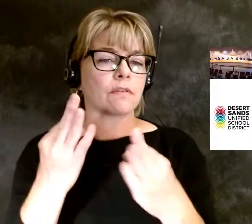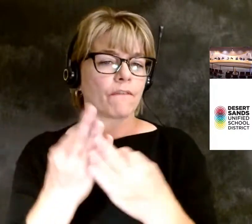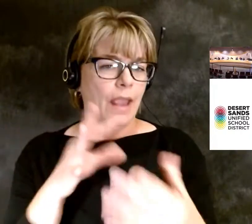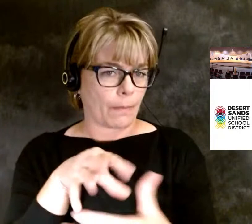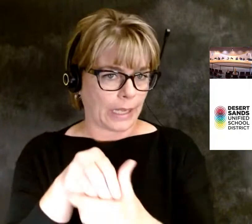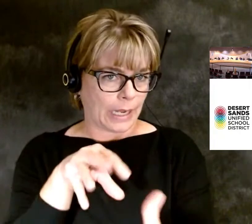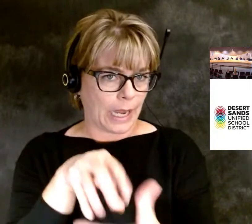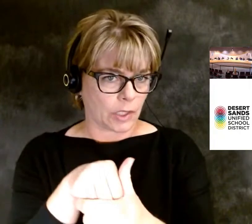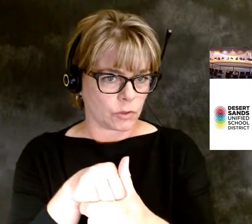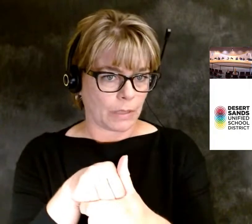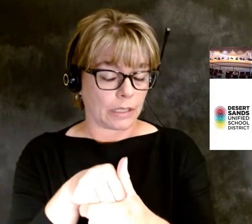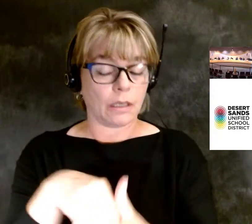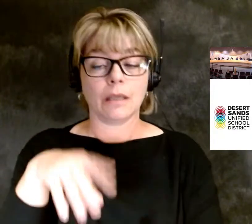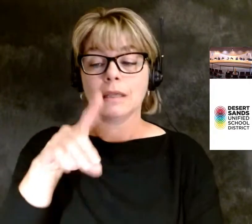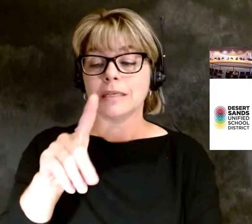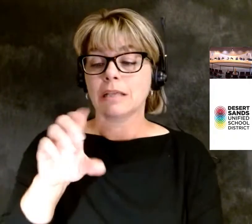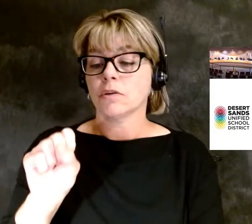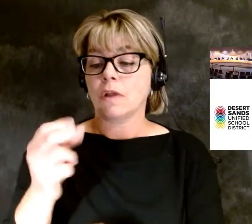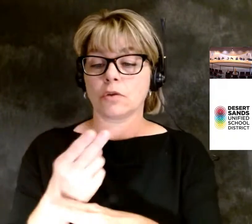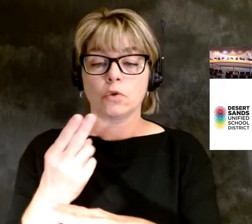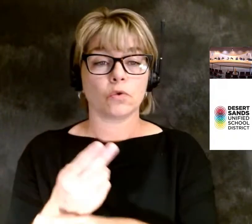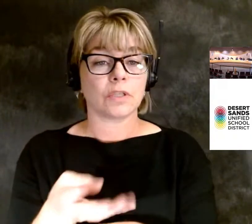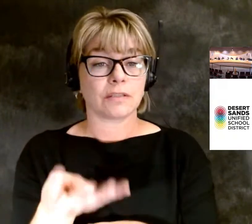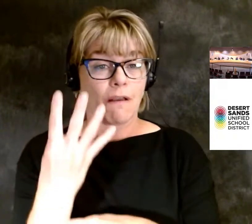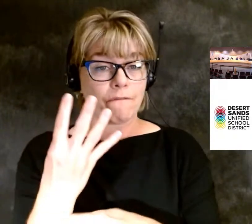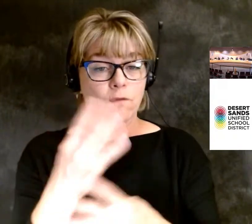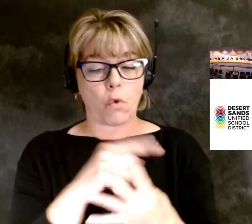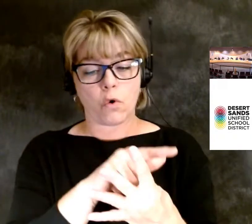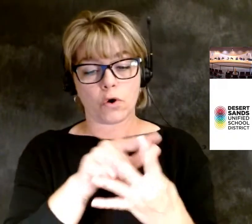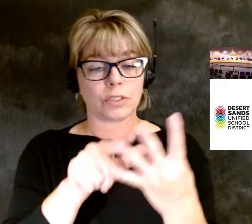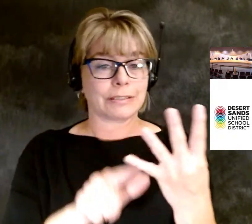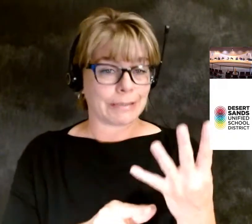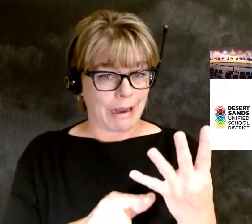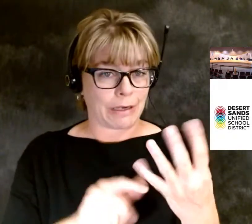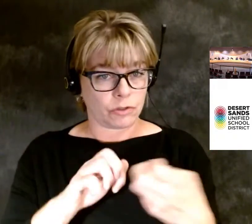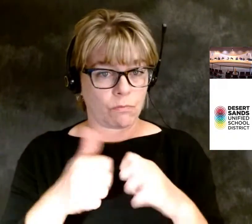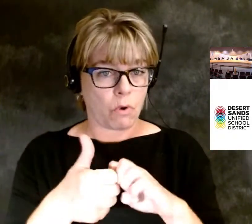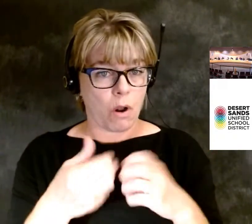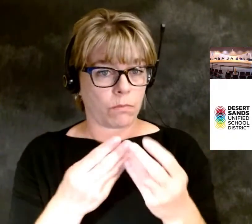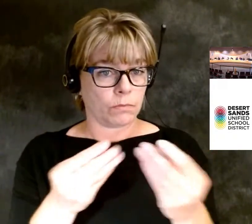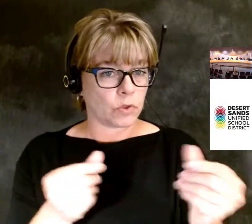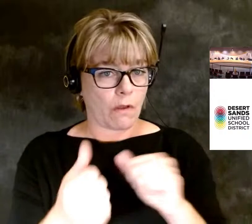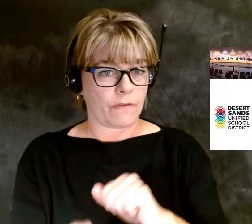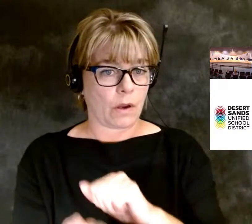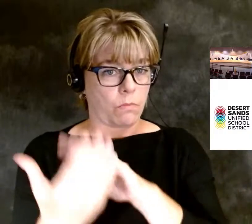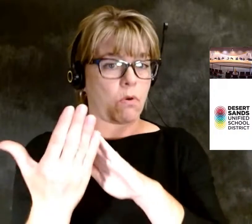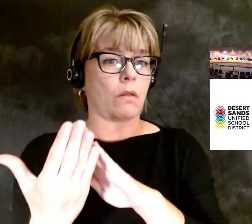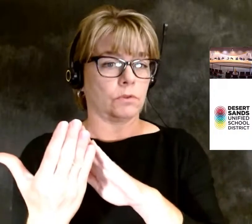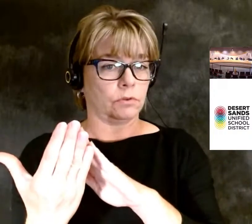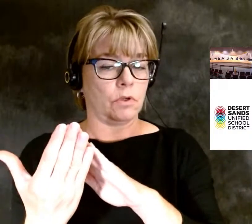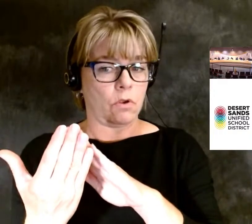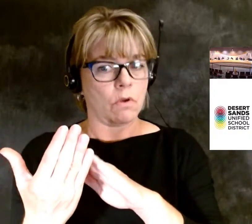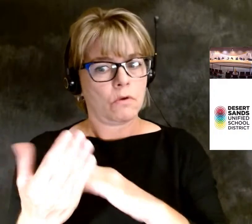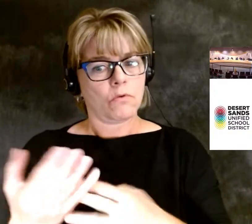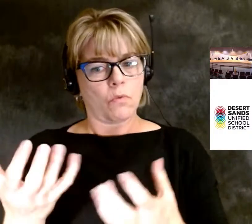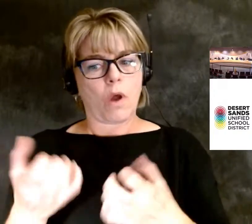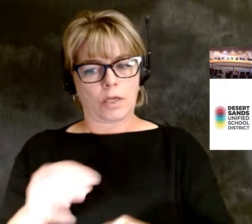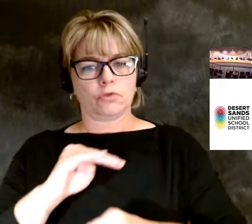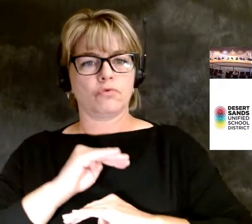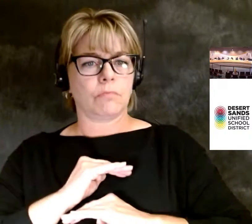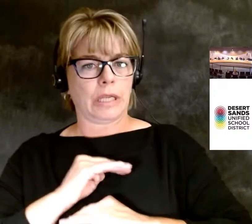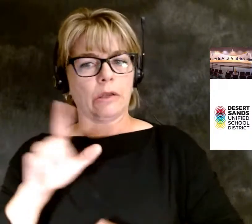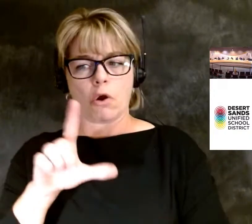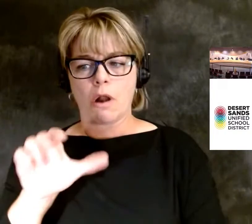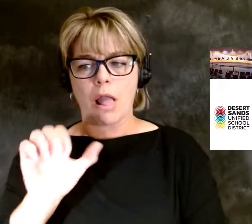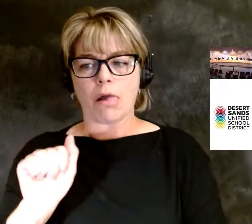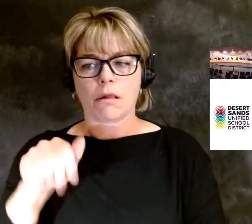Desert Sands utilizes a four-stage problem-solving approach for ensuring continuous improvement with meeting our LCAP goals by